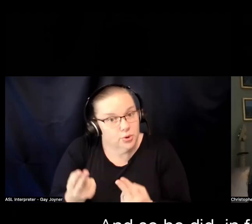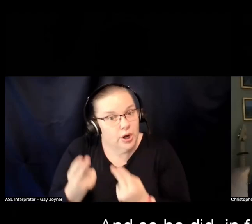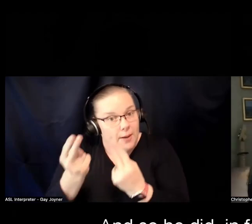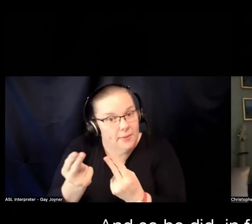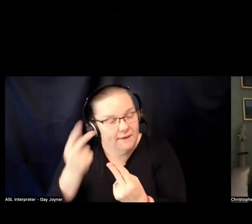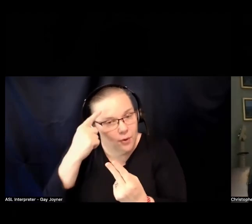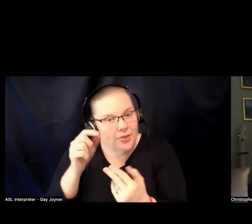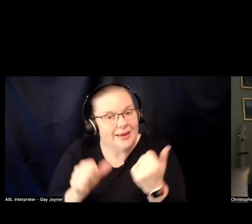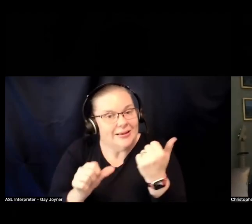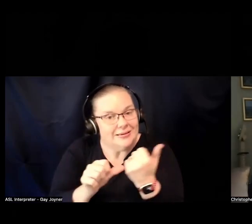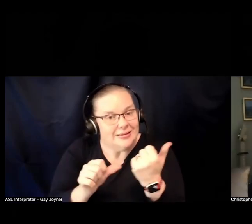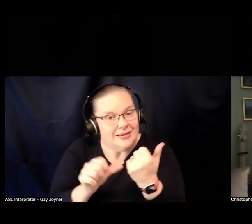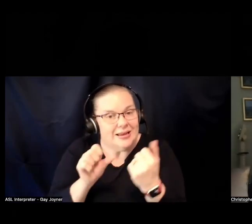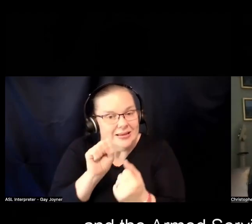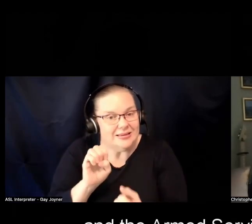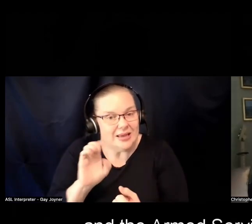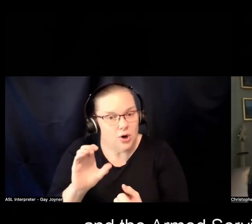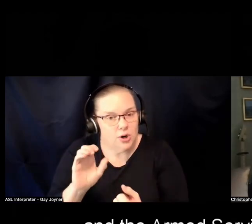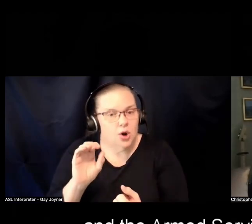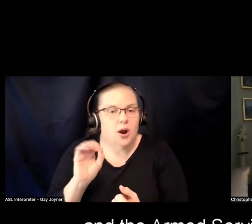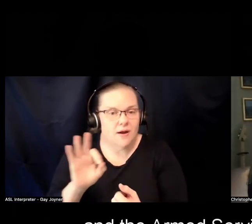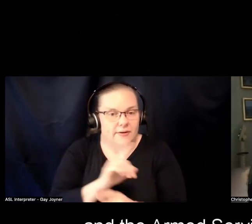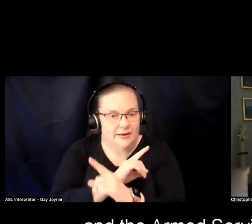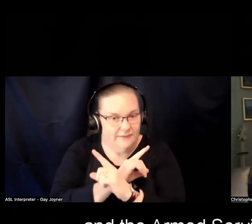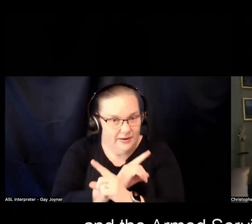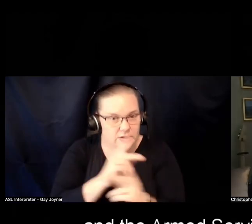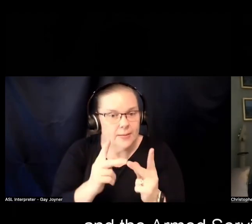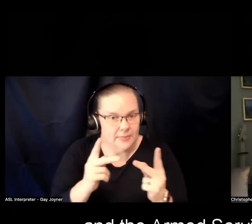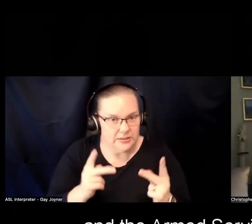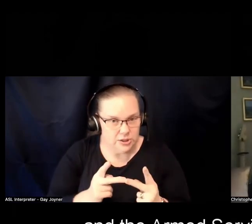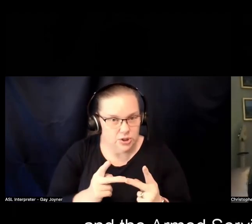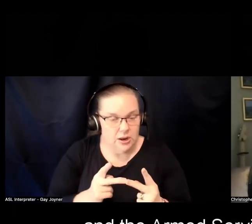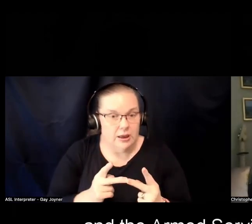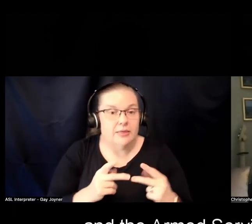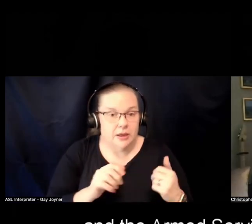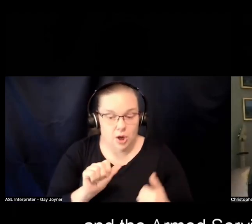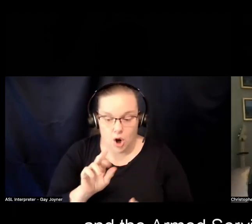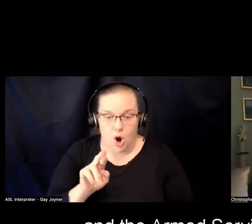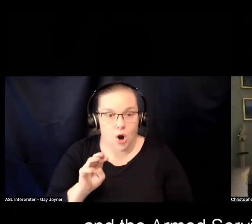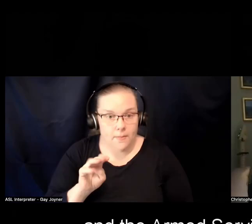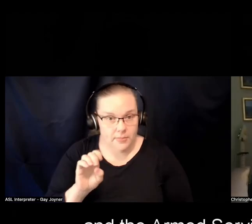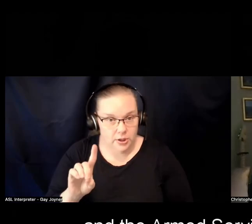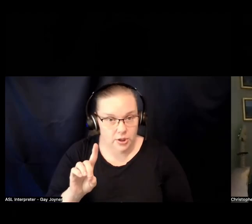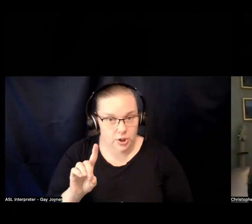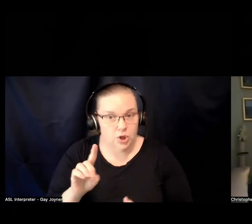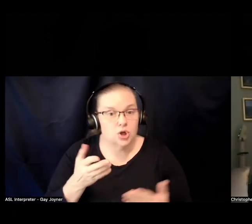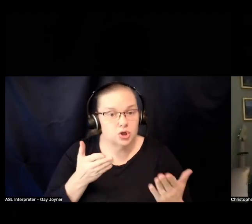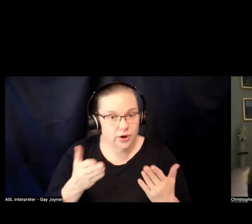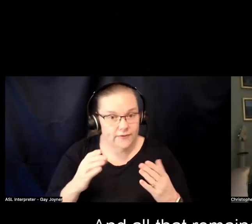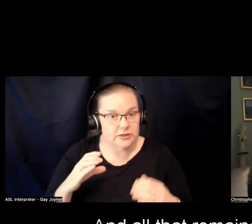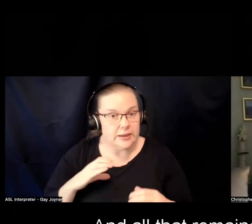the Assistant Secretary of Defense position. And the Armed Services Committee approved her